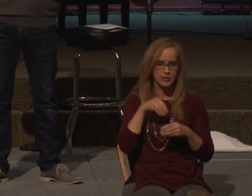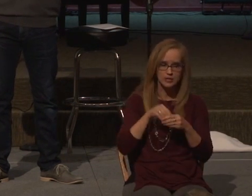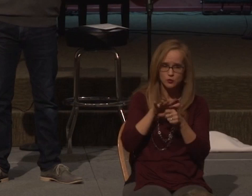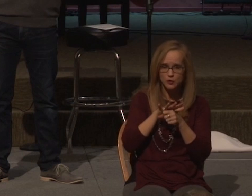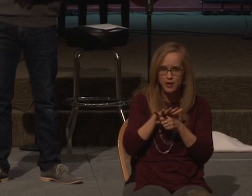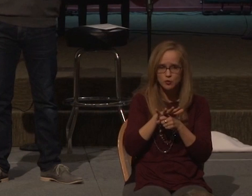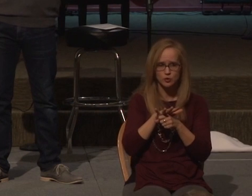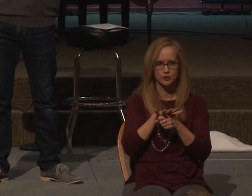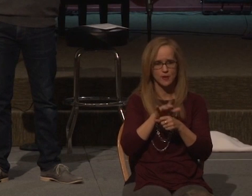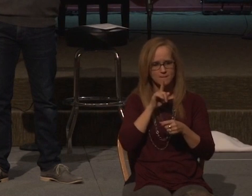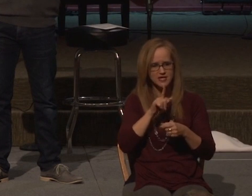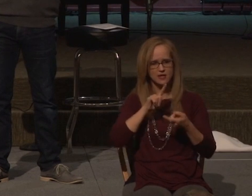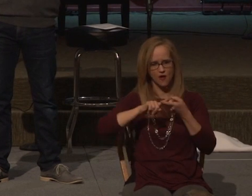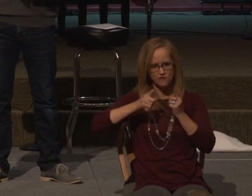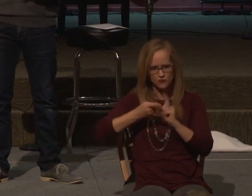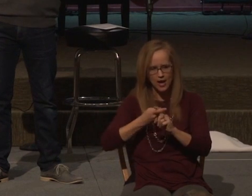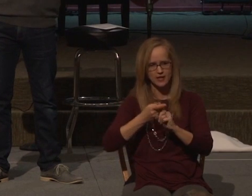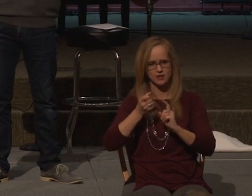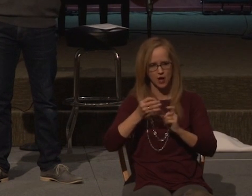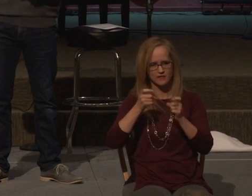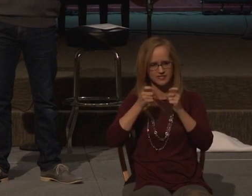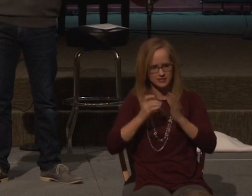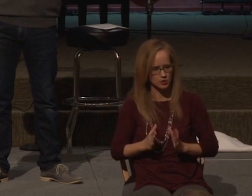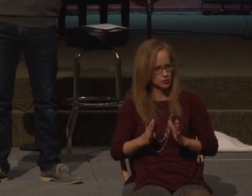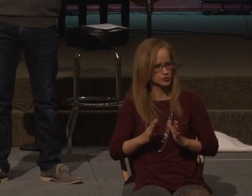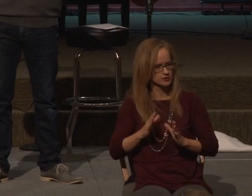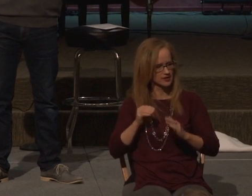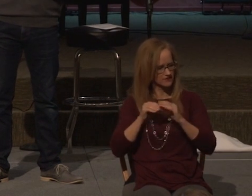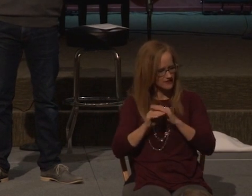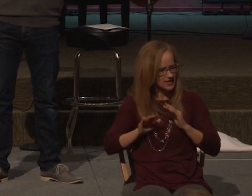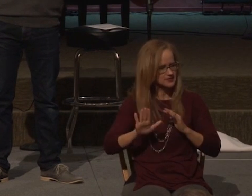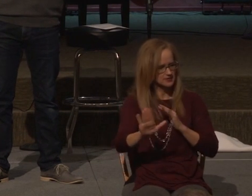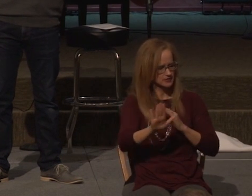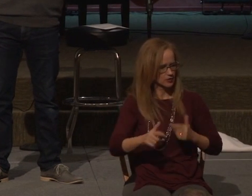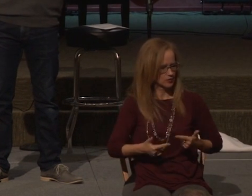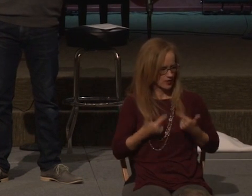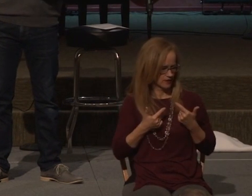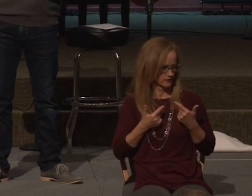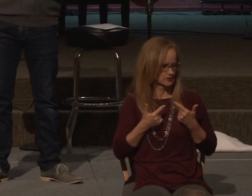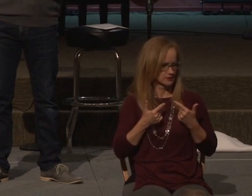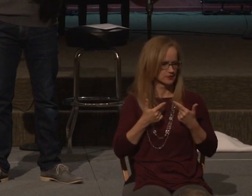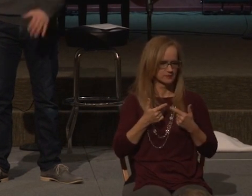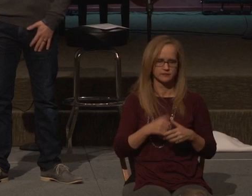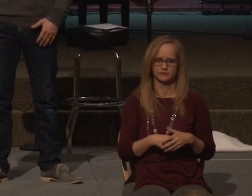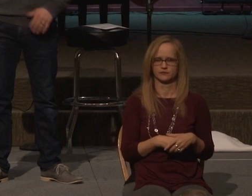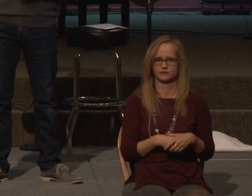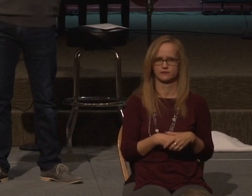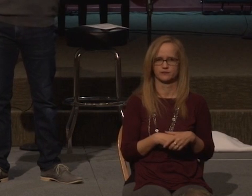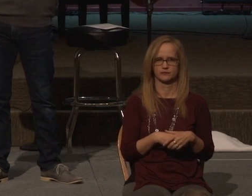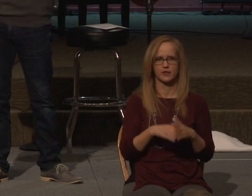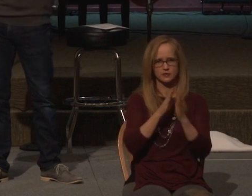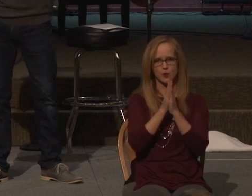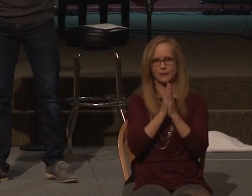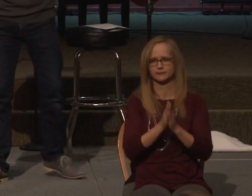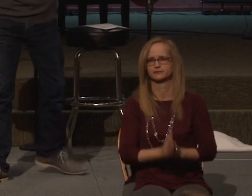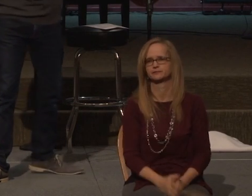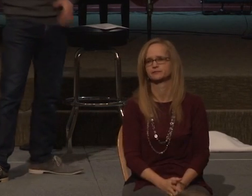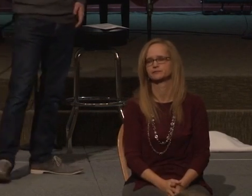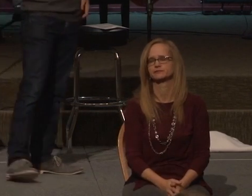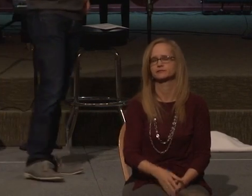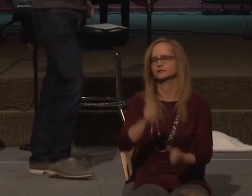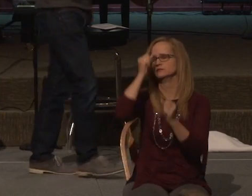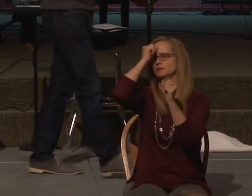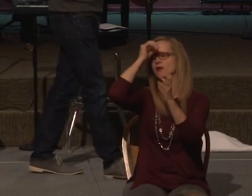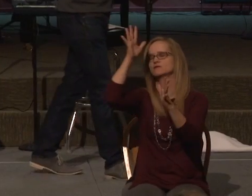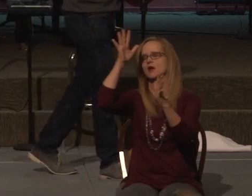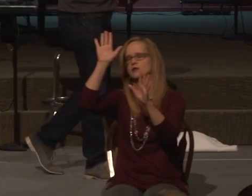neighborhood, in your workplace, be a friend of sinners and invest and invite. Invest and invite. Let's pray.